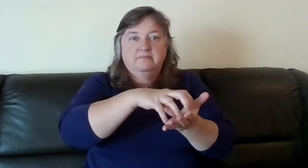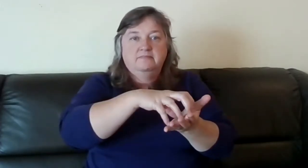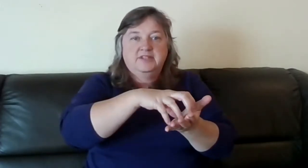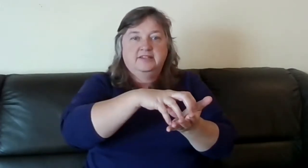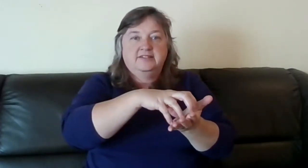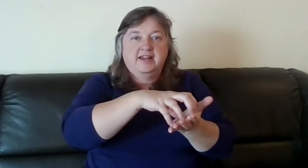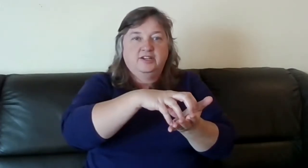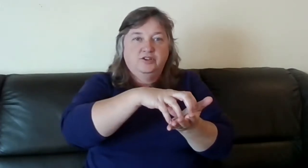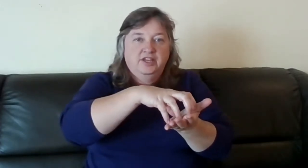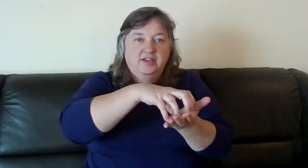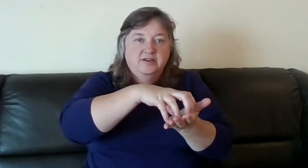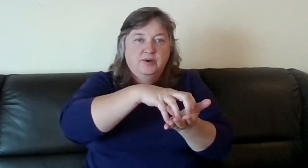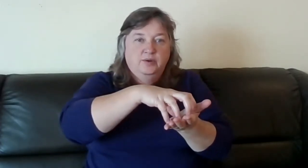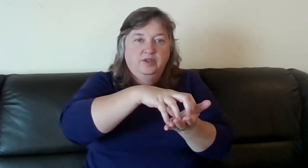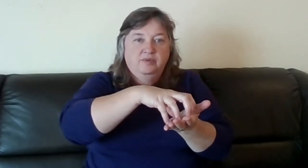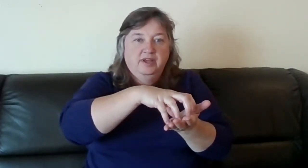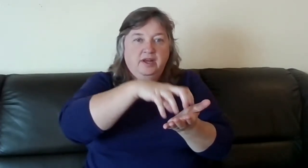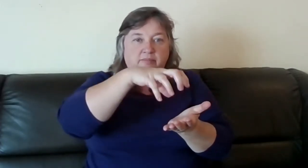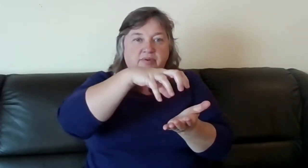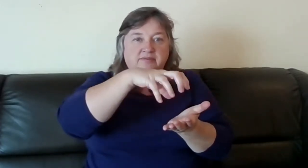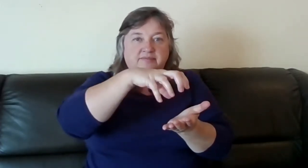is like a static cookie, only you bring it up.